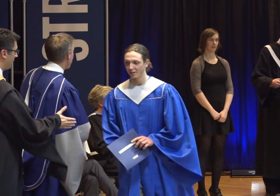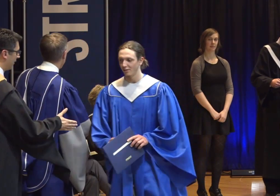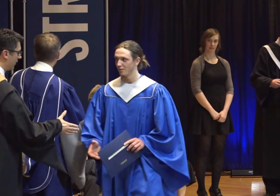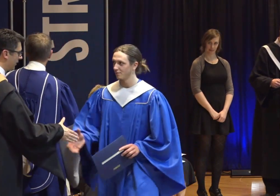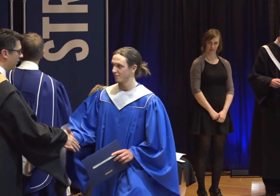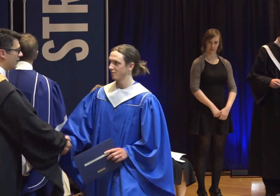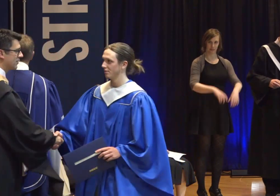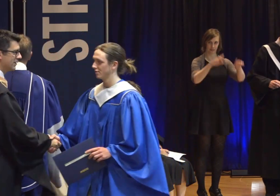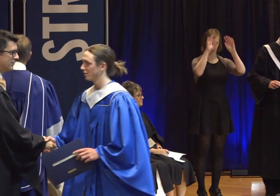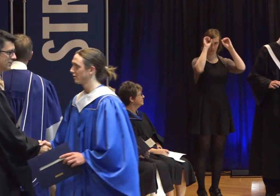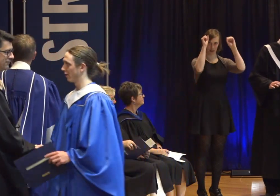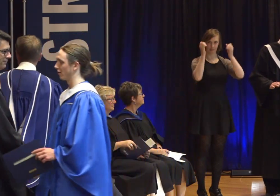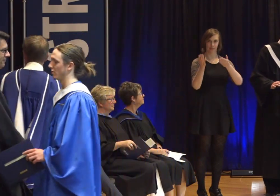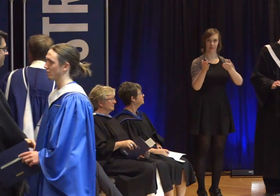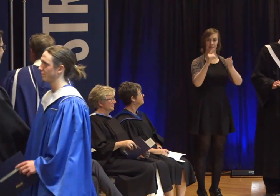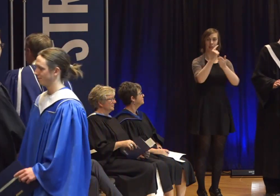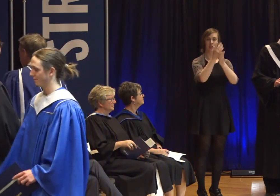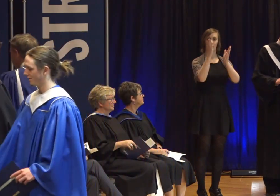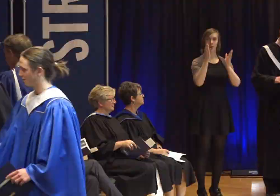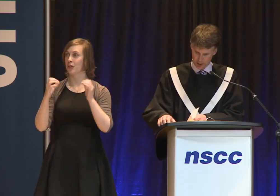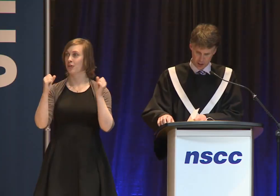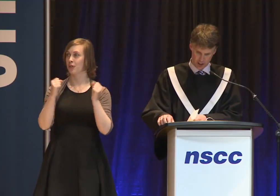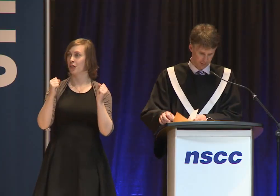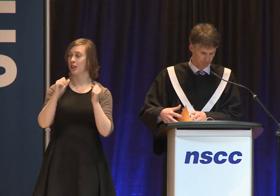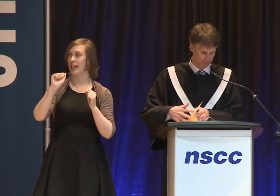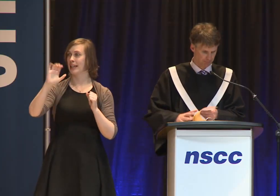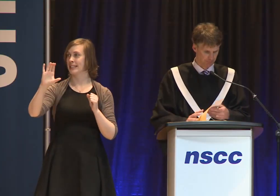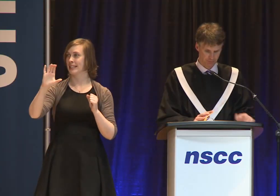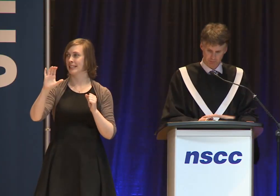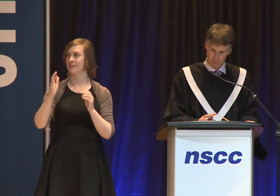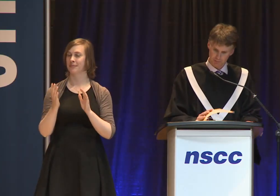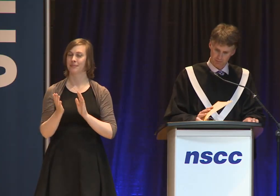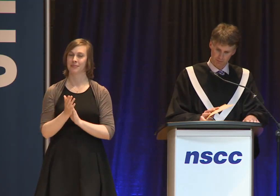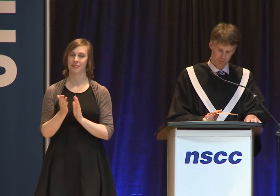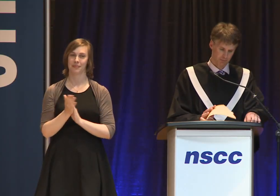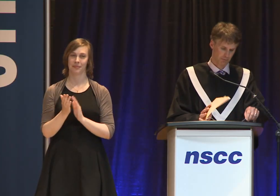Mr. President, the graduates in refrigeration and air conditioning.